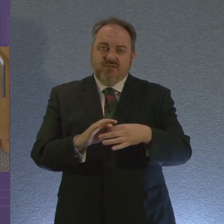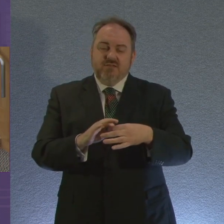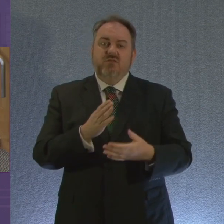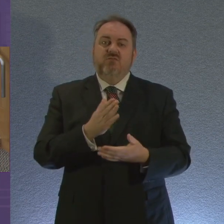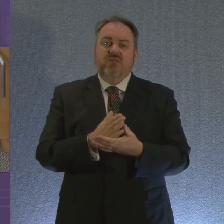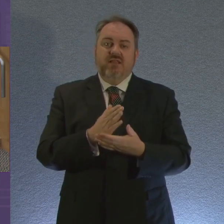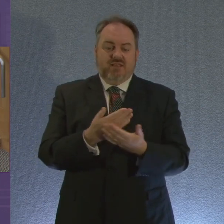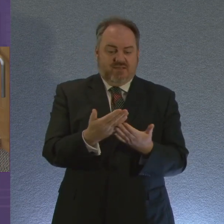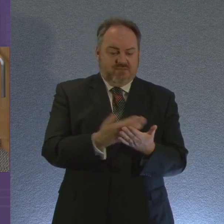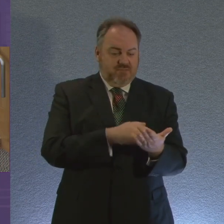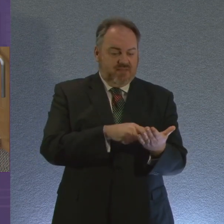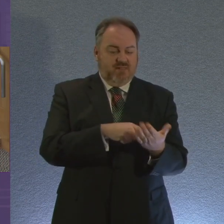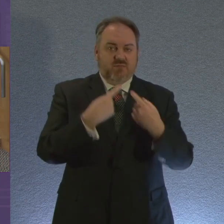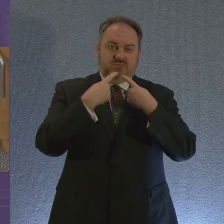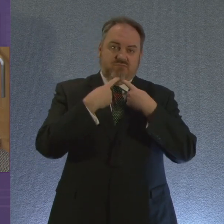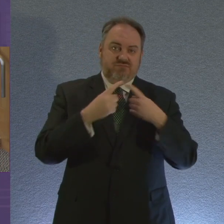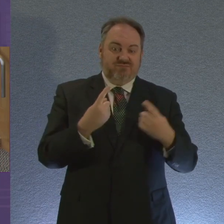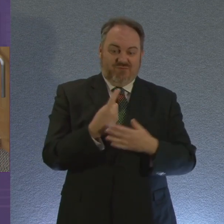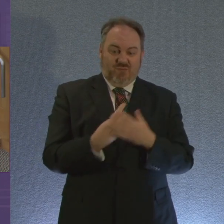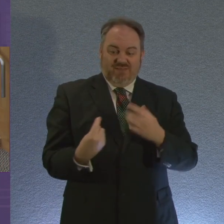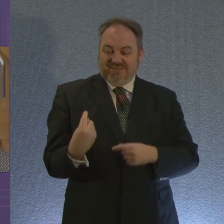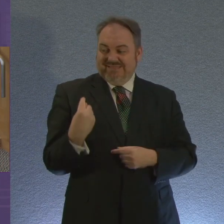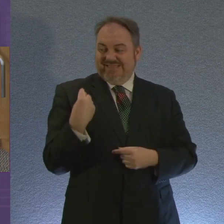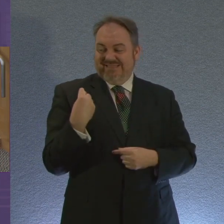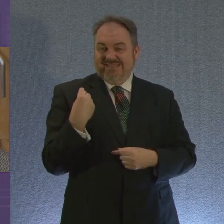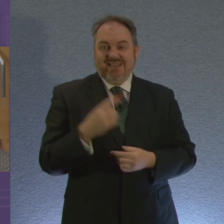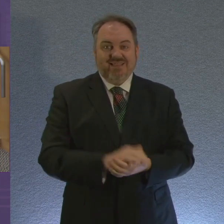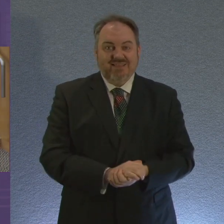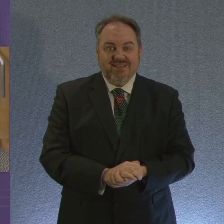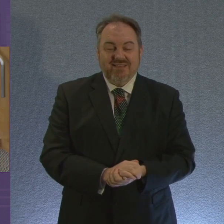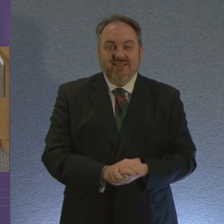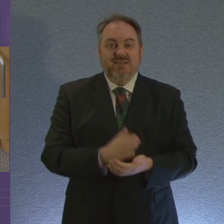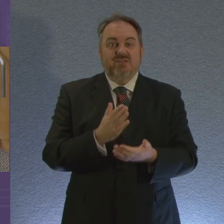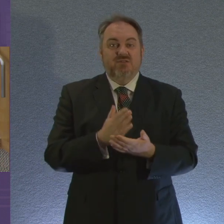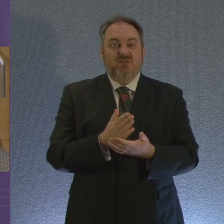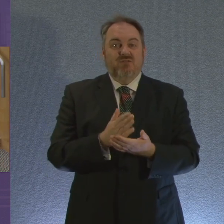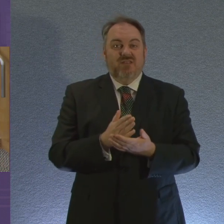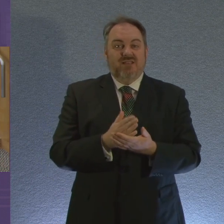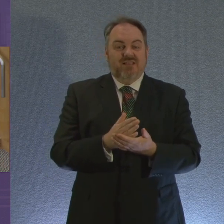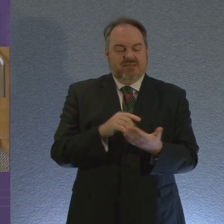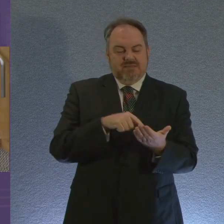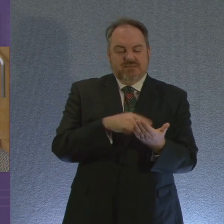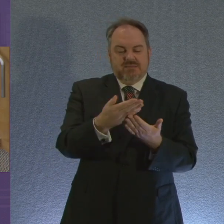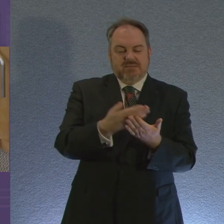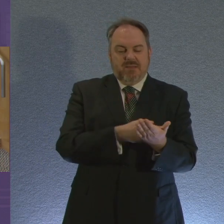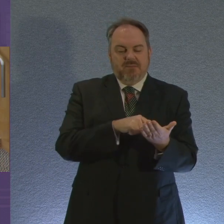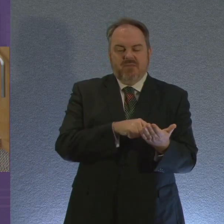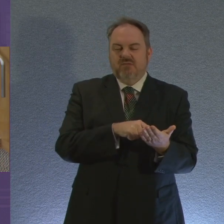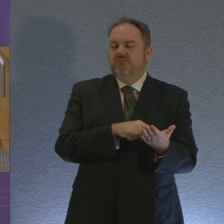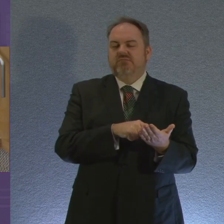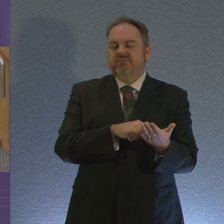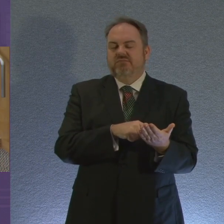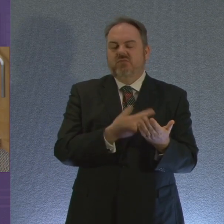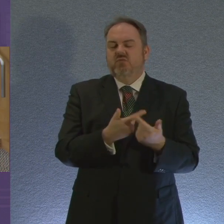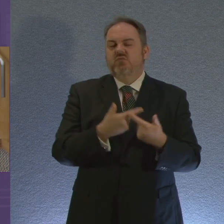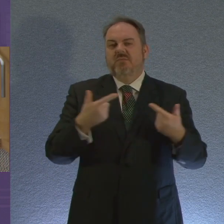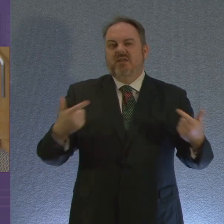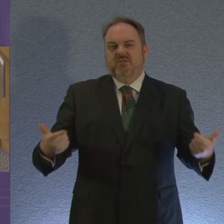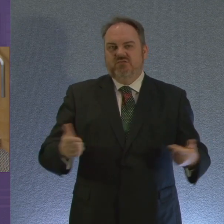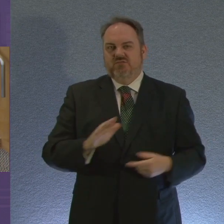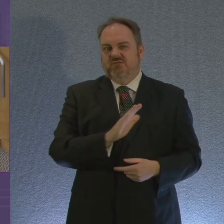and as it currently stands, contains measures which in our view go too far. At least in our view go too far